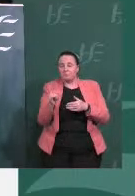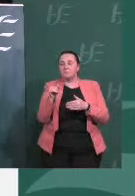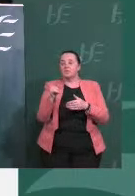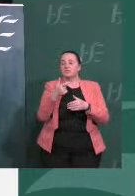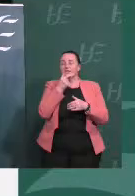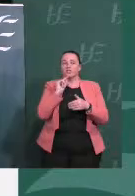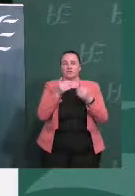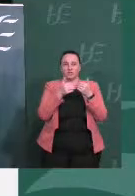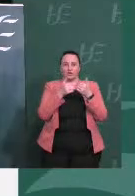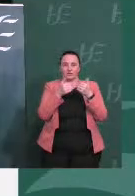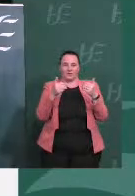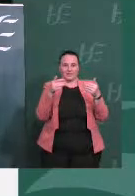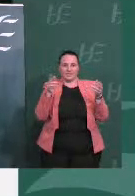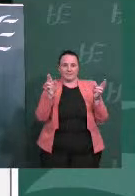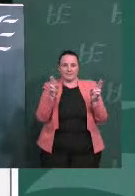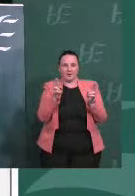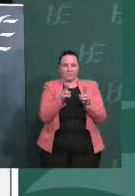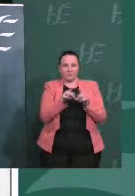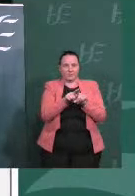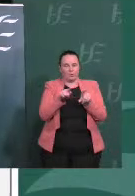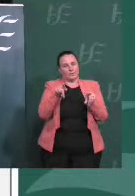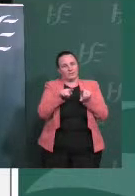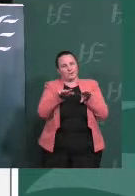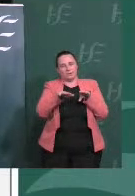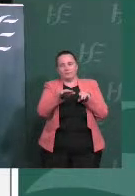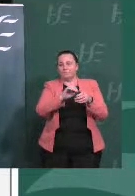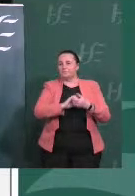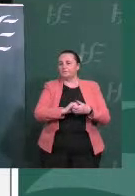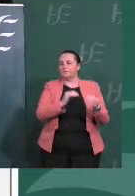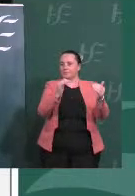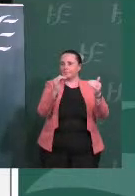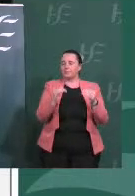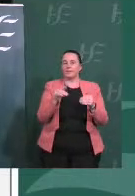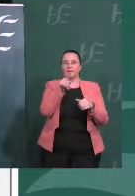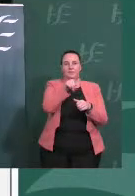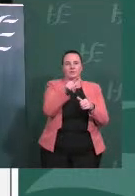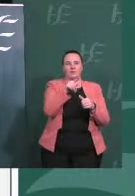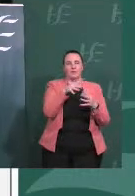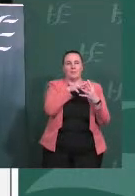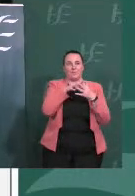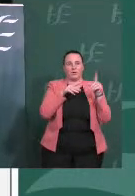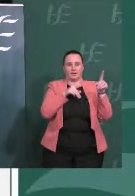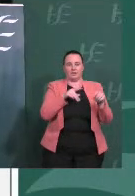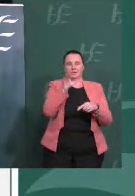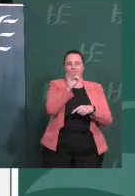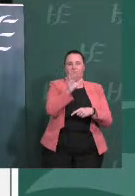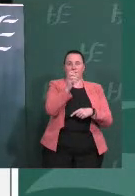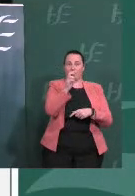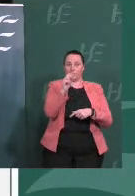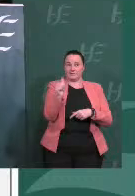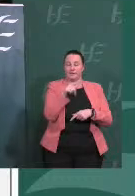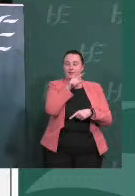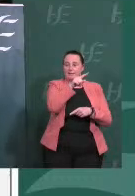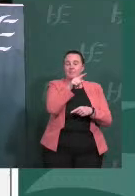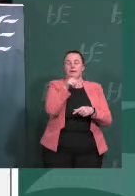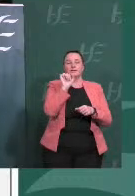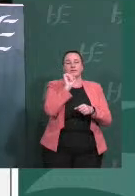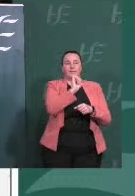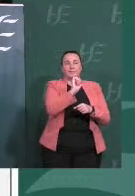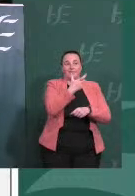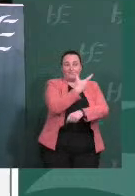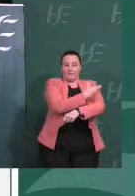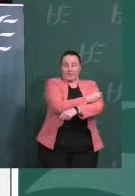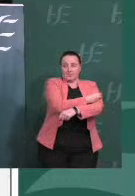has narrowed again and now beginning to fall. Briefly, Florida, just again, vaccine effect.